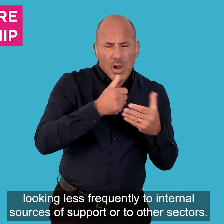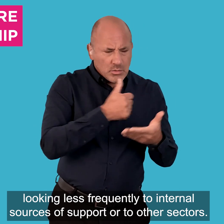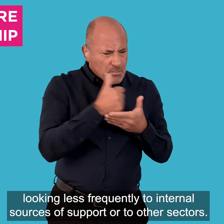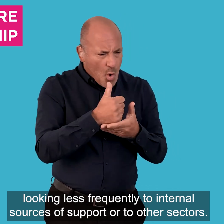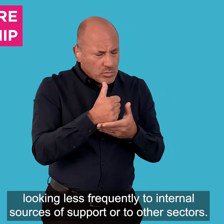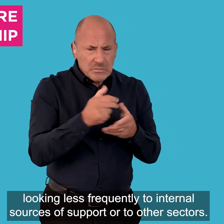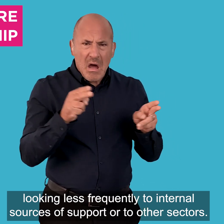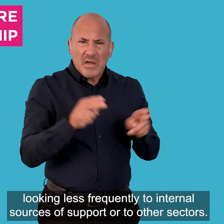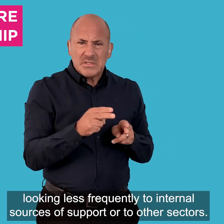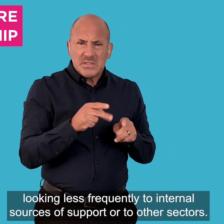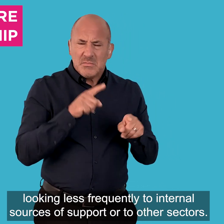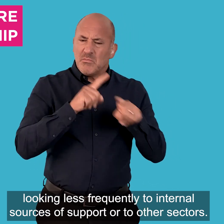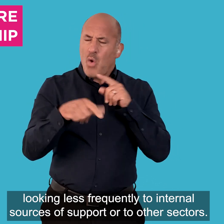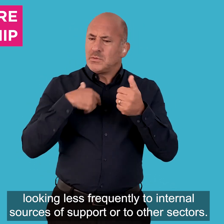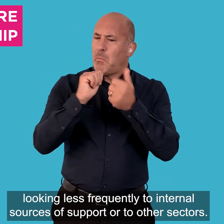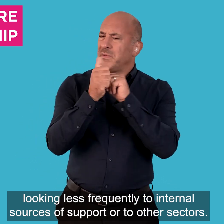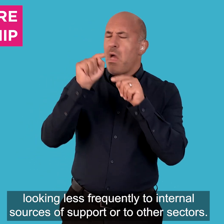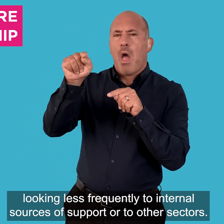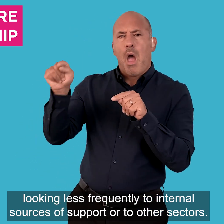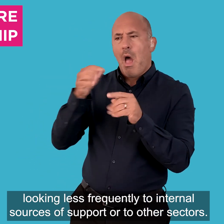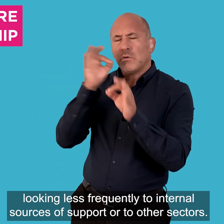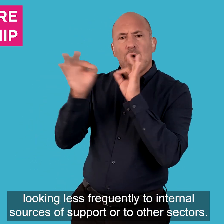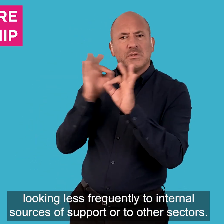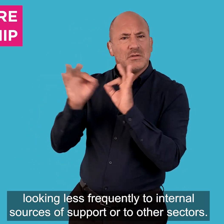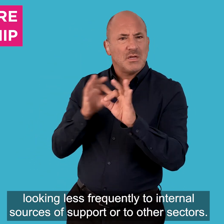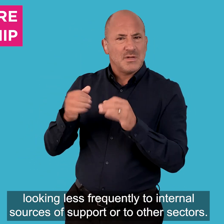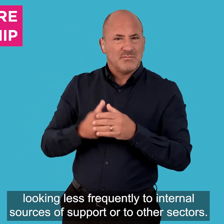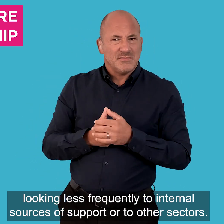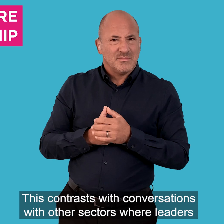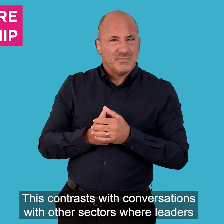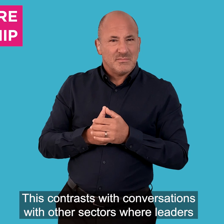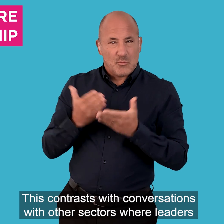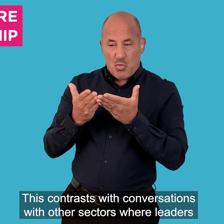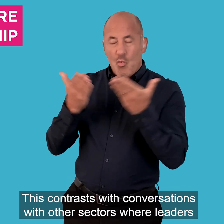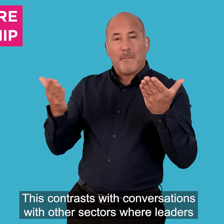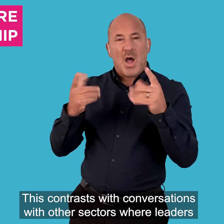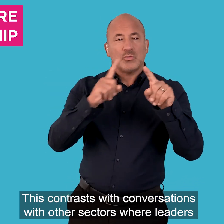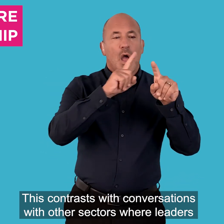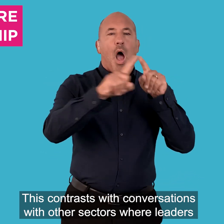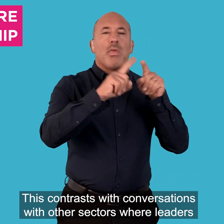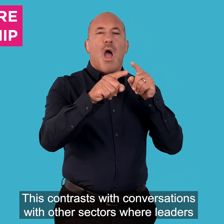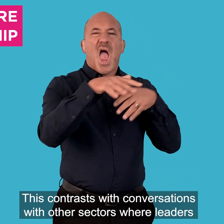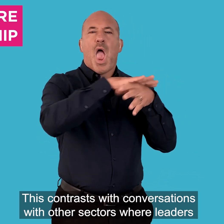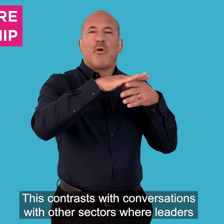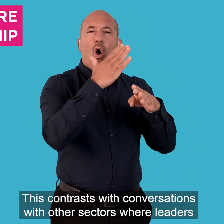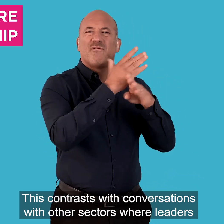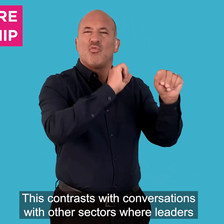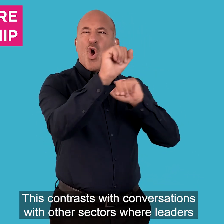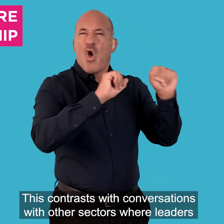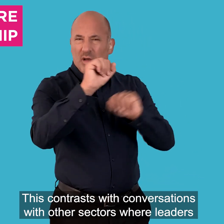frequently to internal sources of support or to other sectors. This contrasts with conversations with